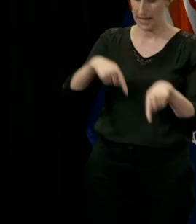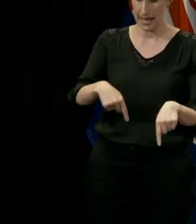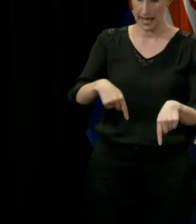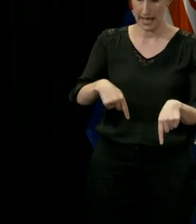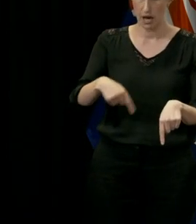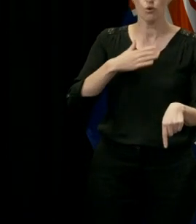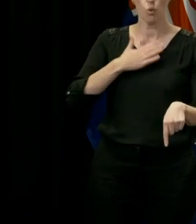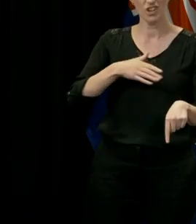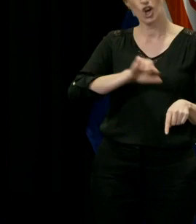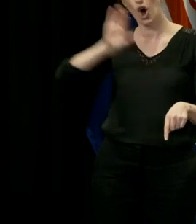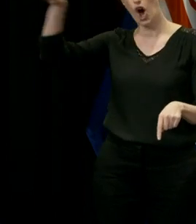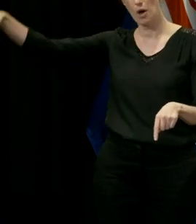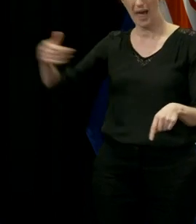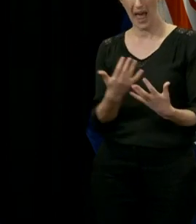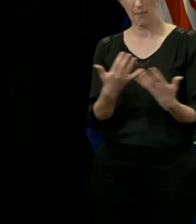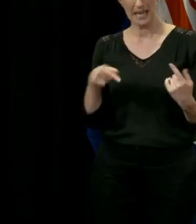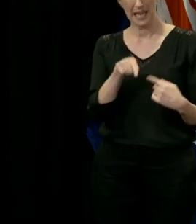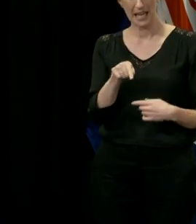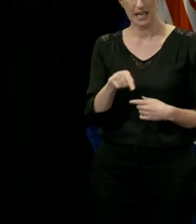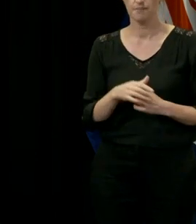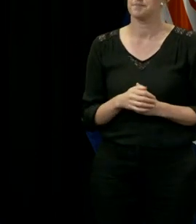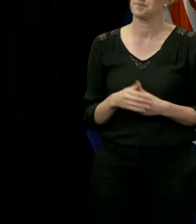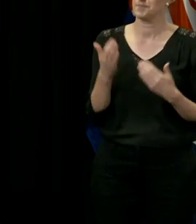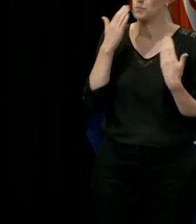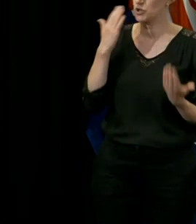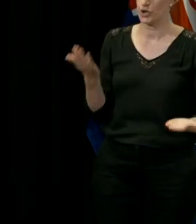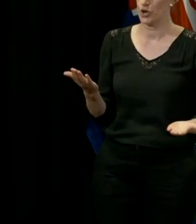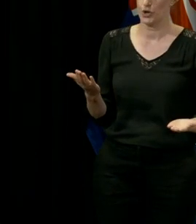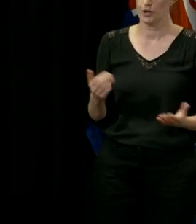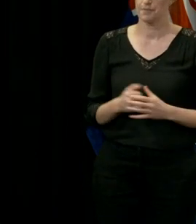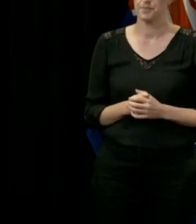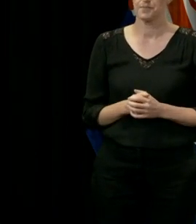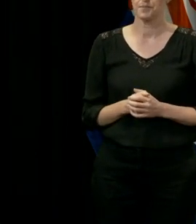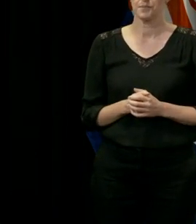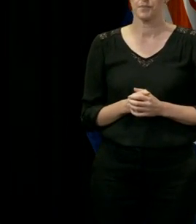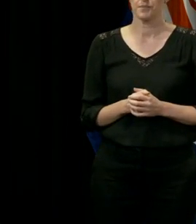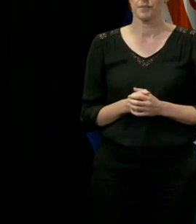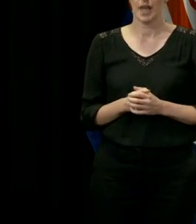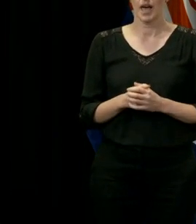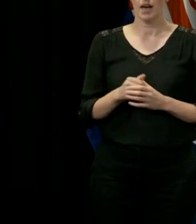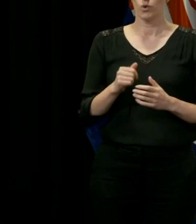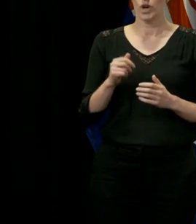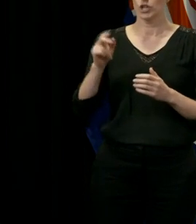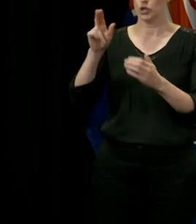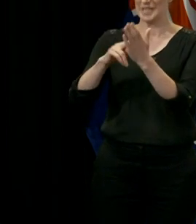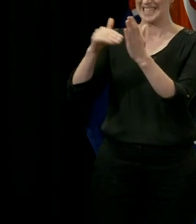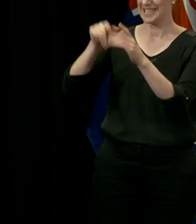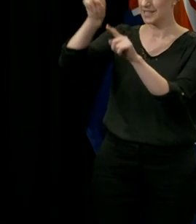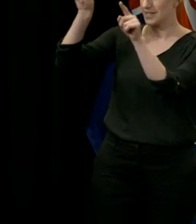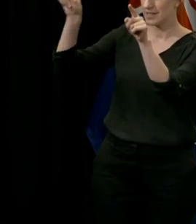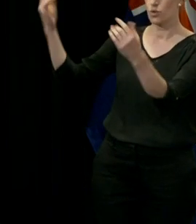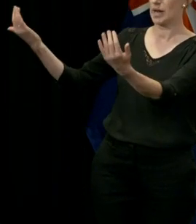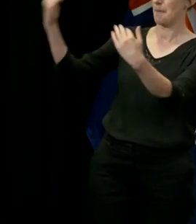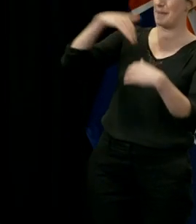No, we do not. But equally, in the same way it's becoming difficult for New Zealanders to return home, it will